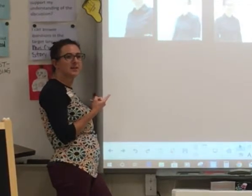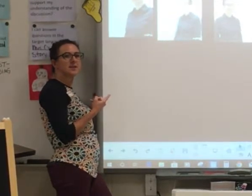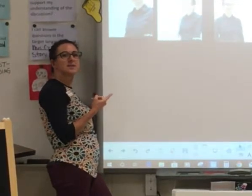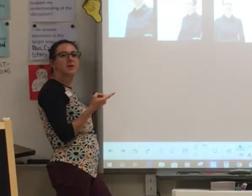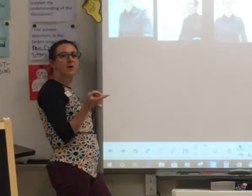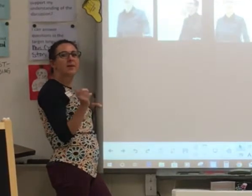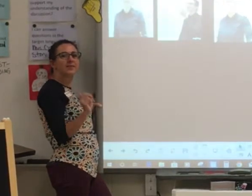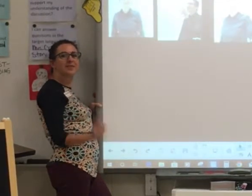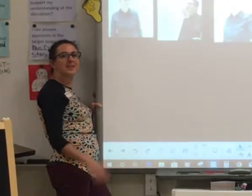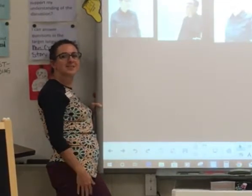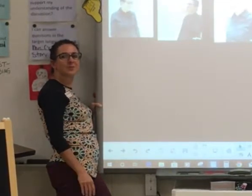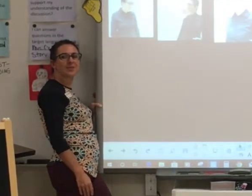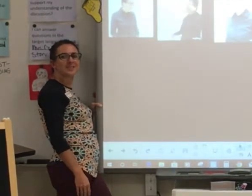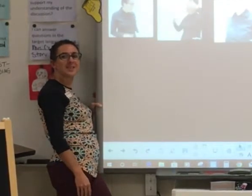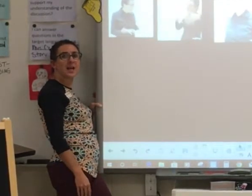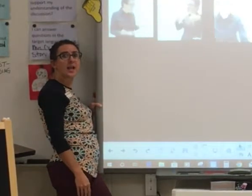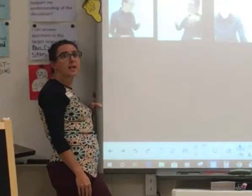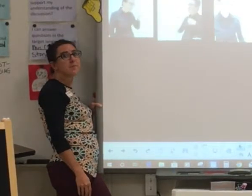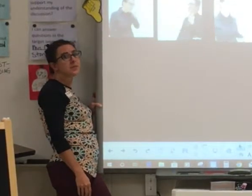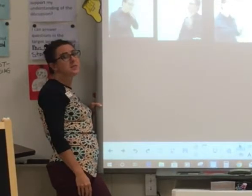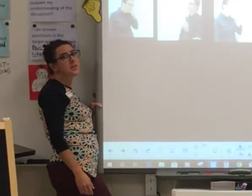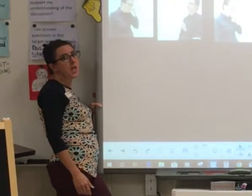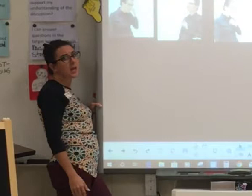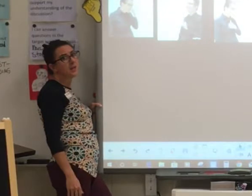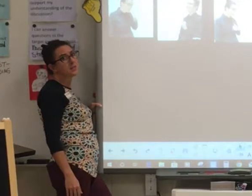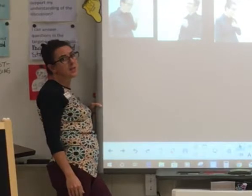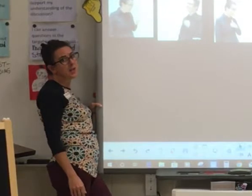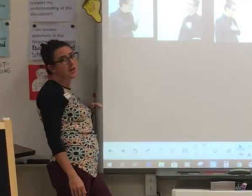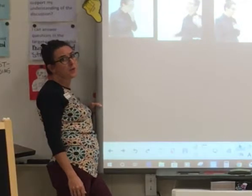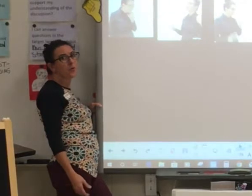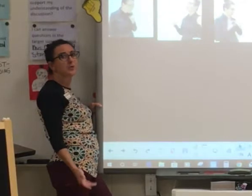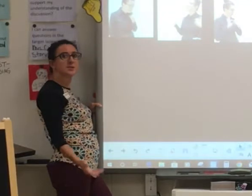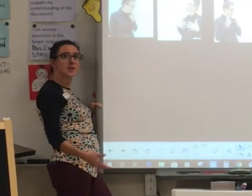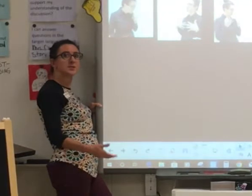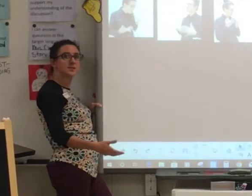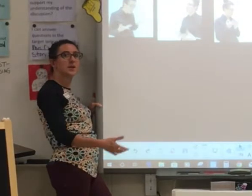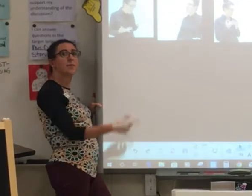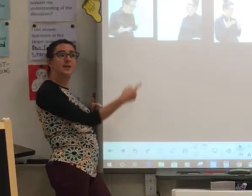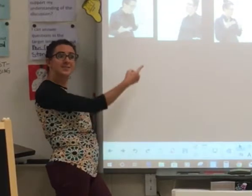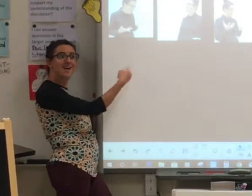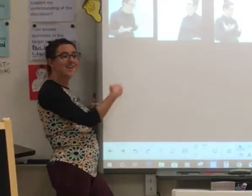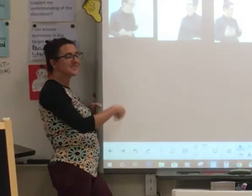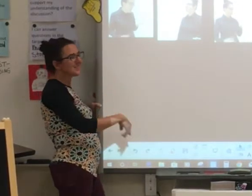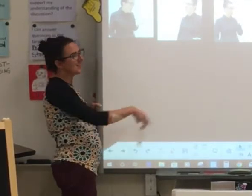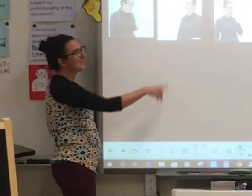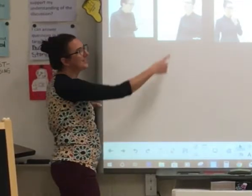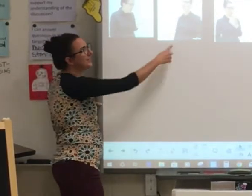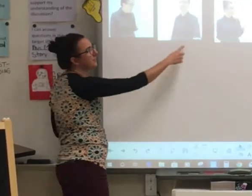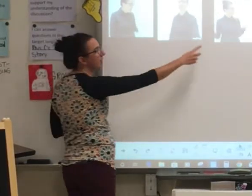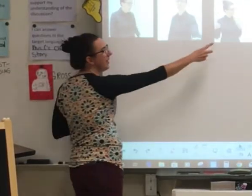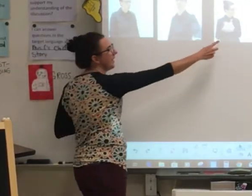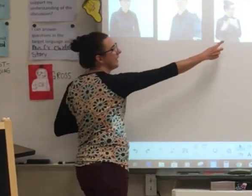Yeah. So all my other classes wanted to say, Mrs. Kennedy said, or Stacy said, but it's I said. Very good. Alright,